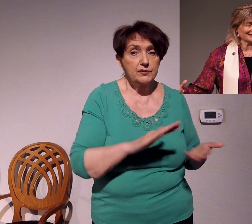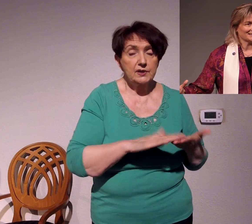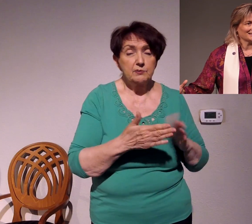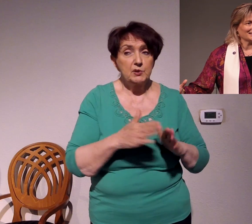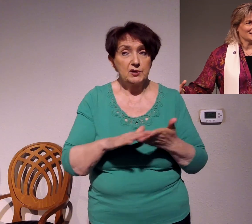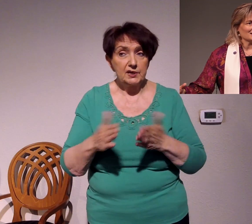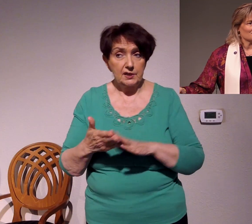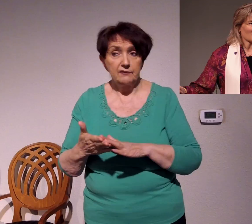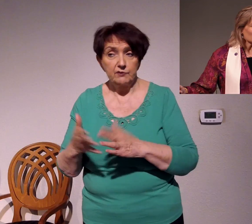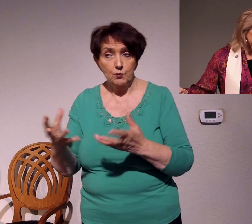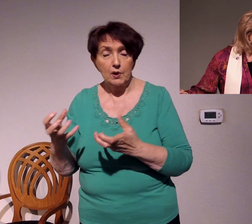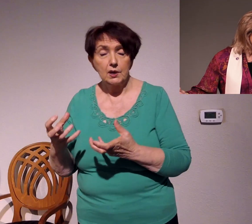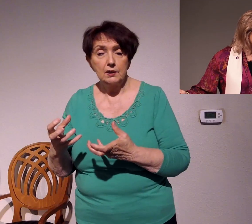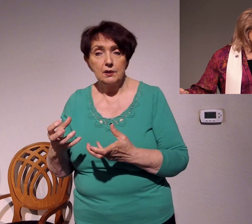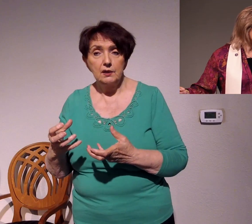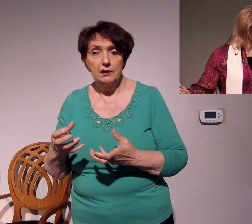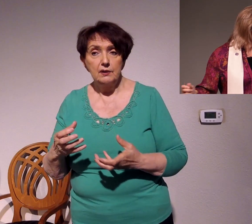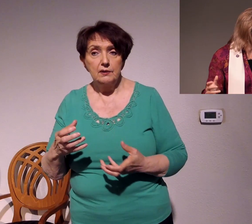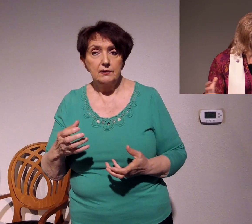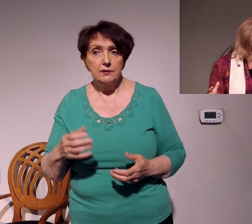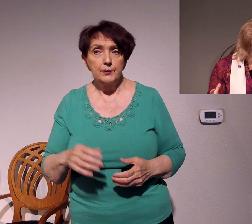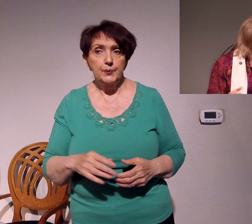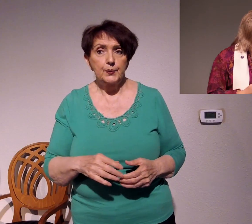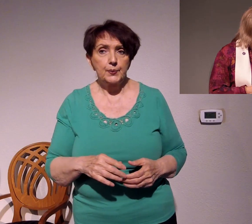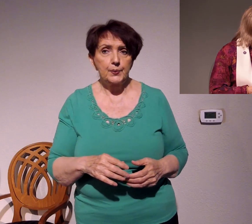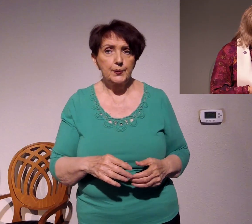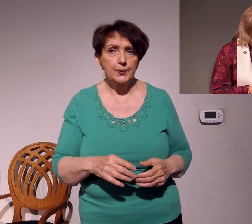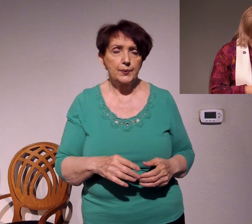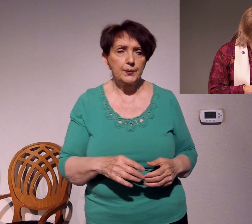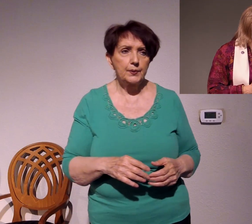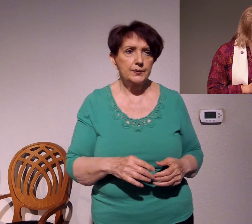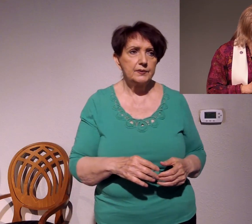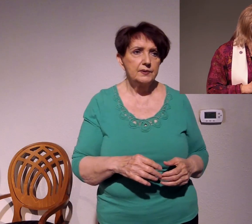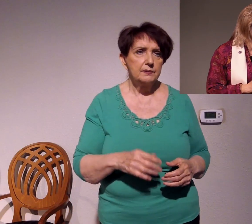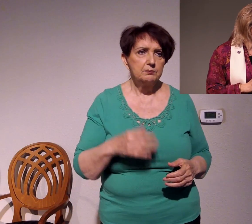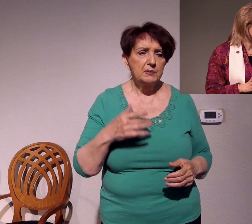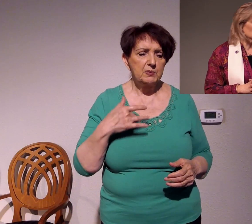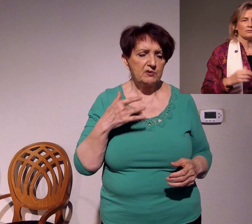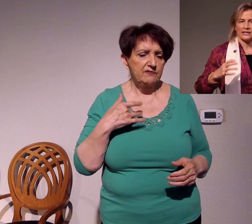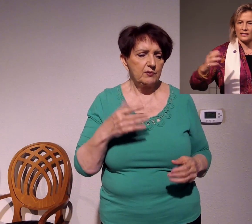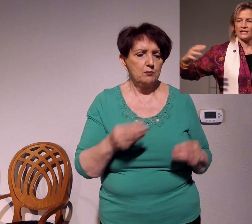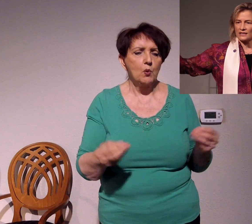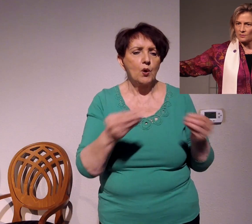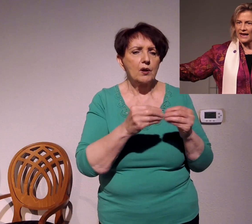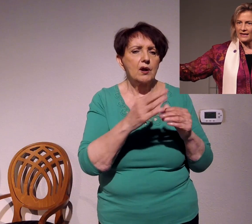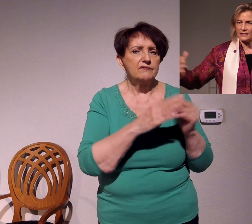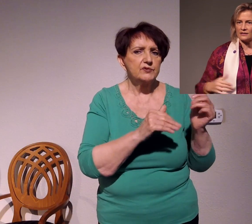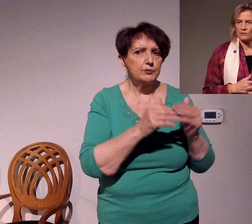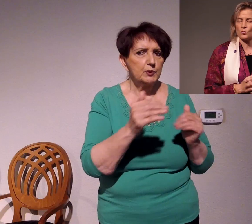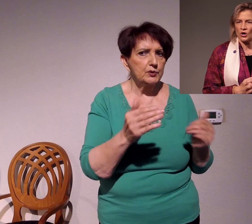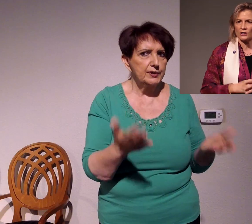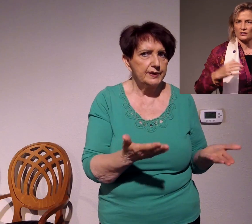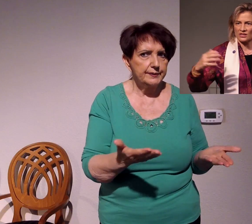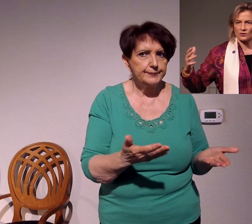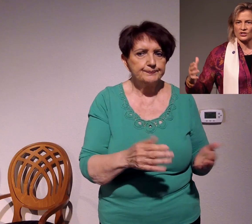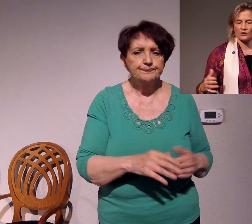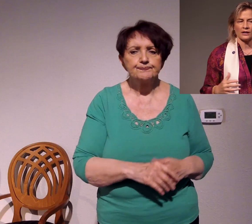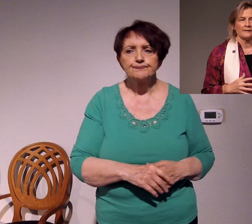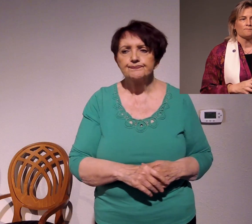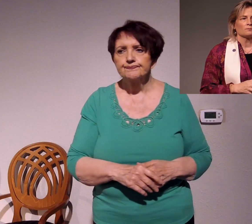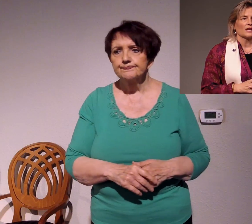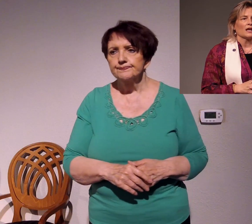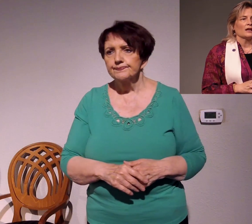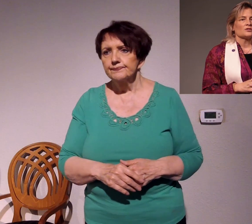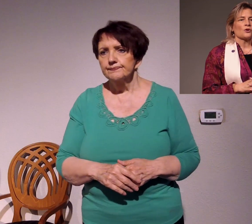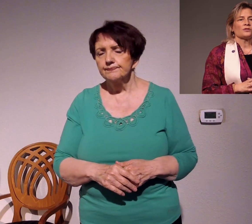like. Might feel a little like at ease because you've seen people around here. Then it can expand into work, et cetera, et